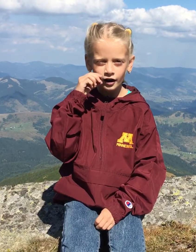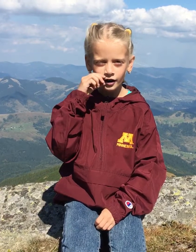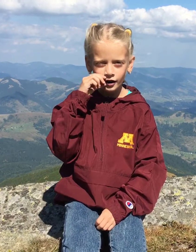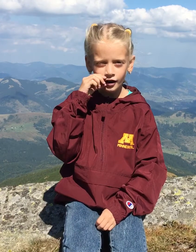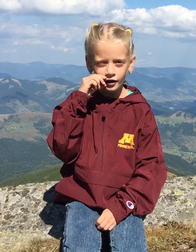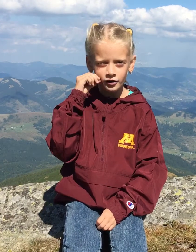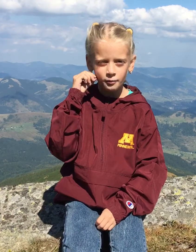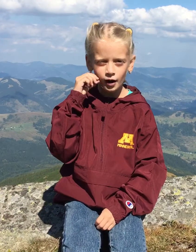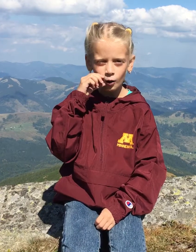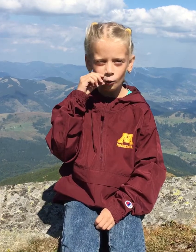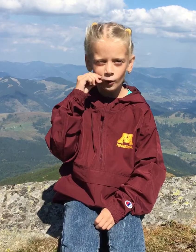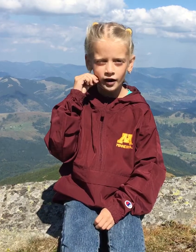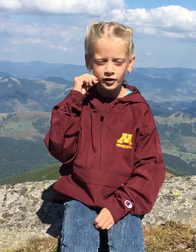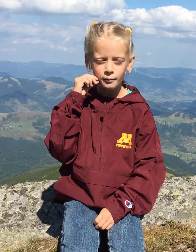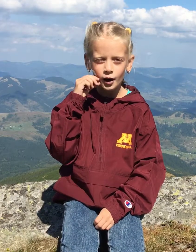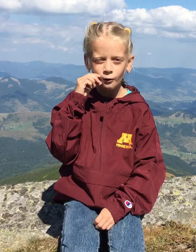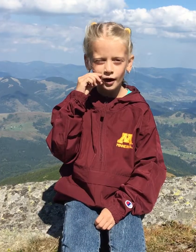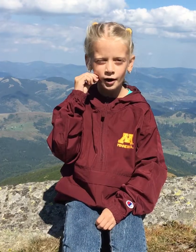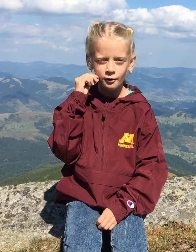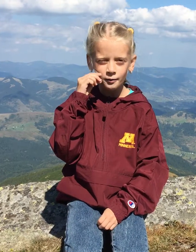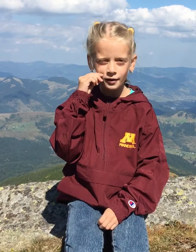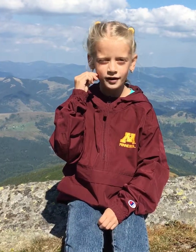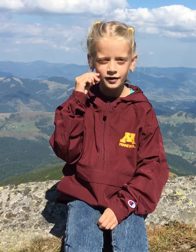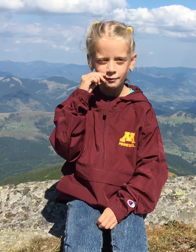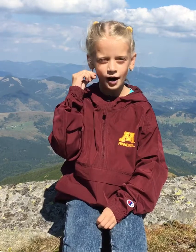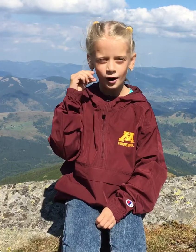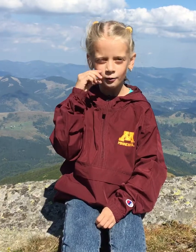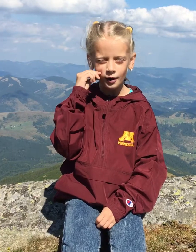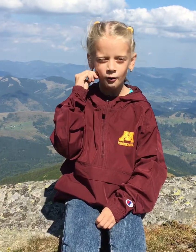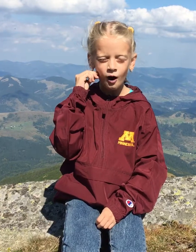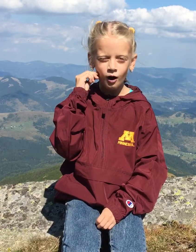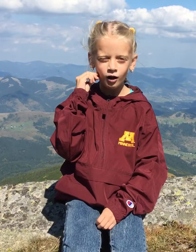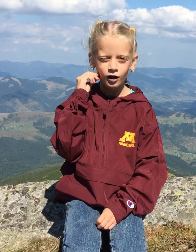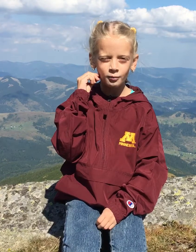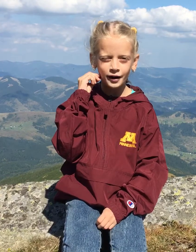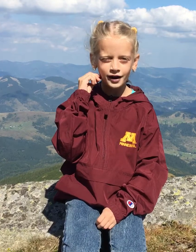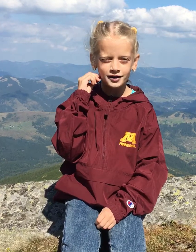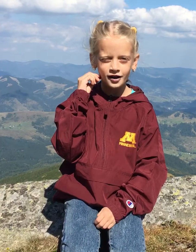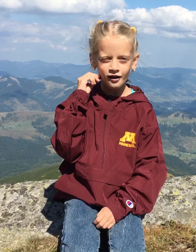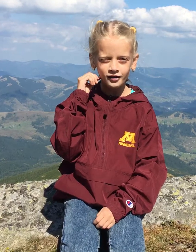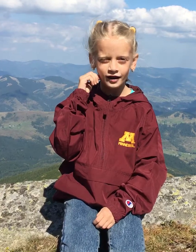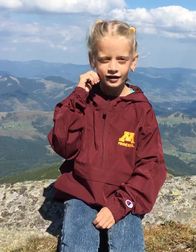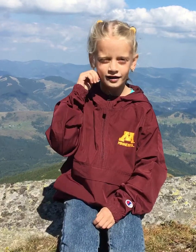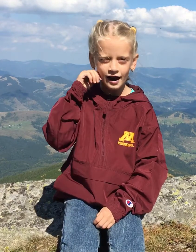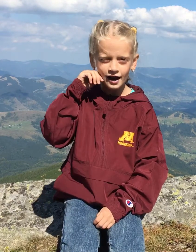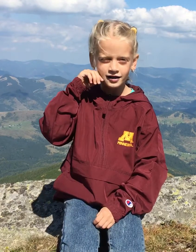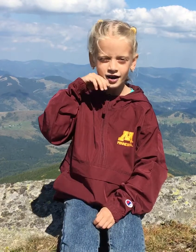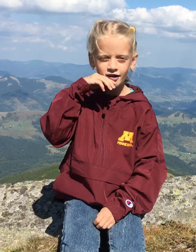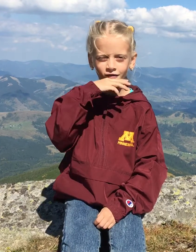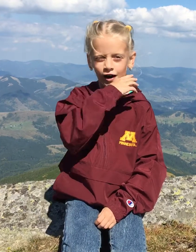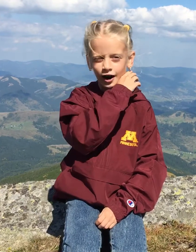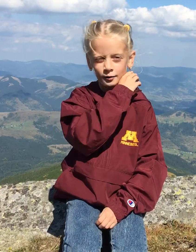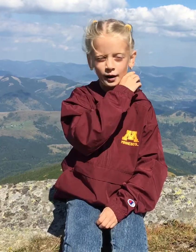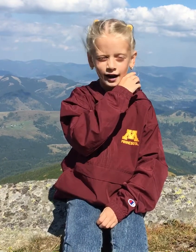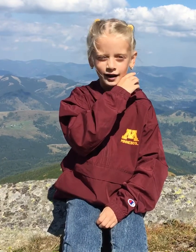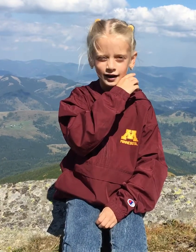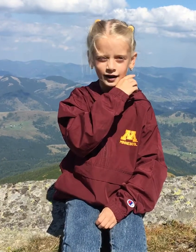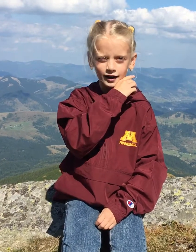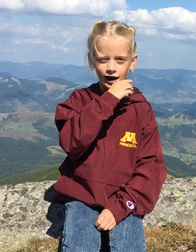Here the meow, where the meow, everybody meow meow. Old Macdonald's had a farm, E